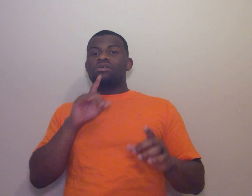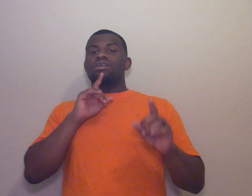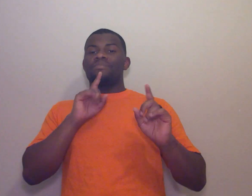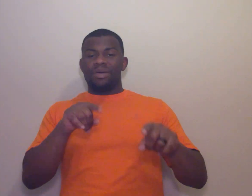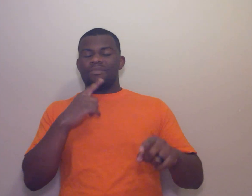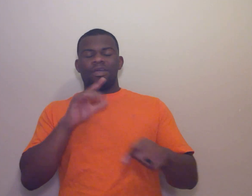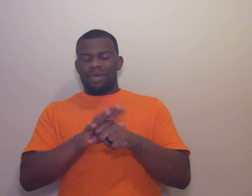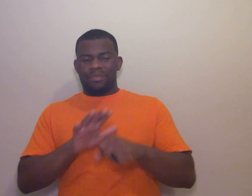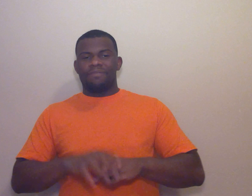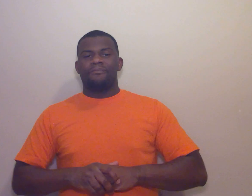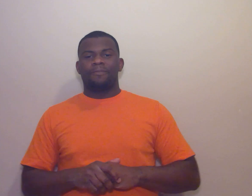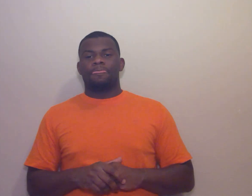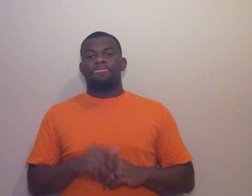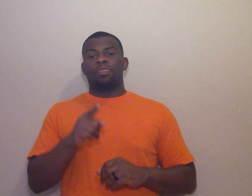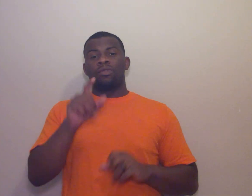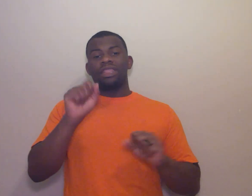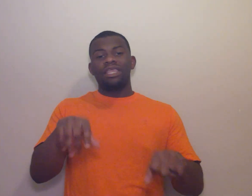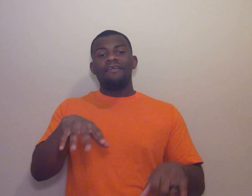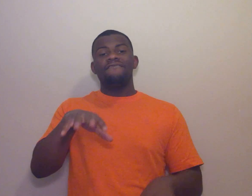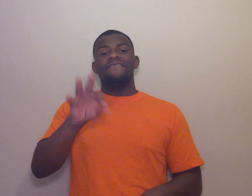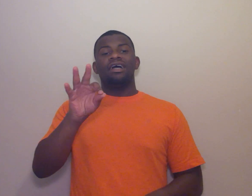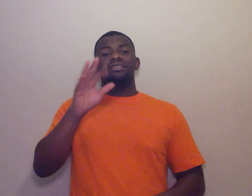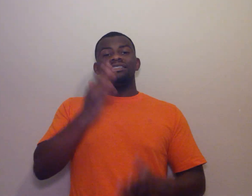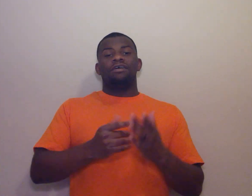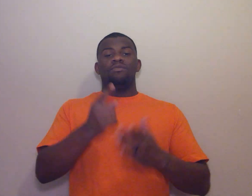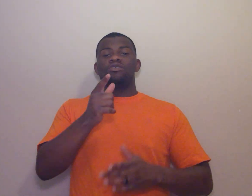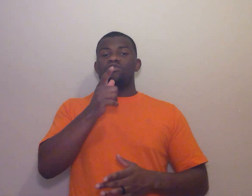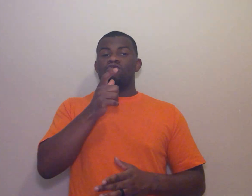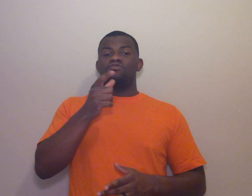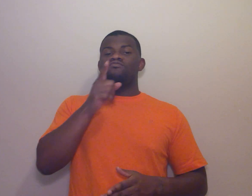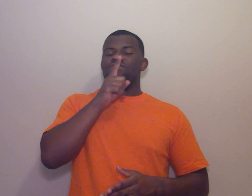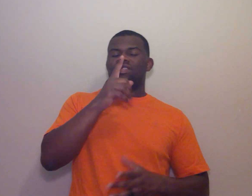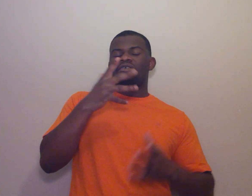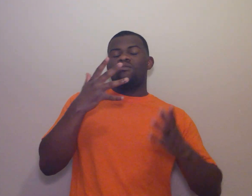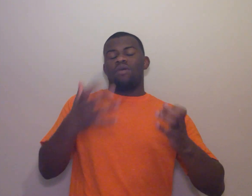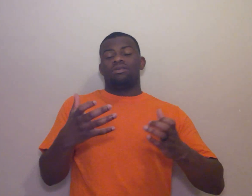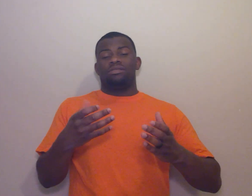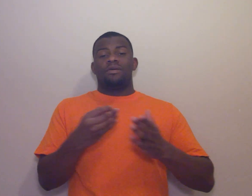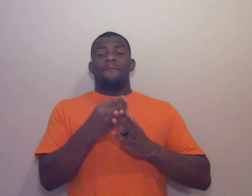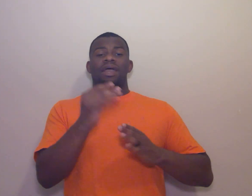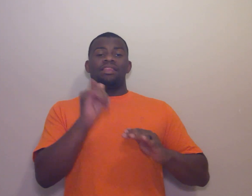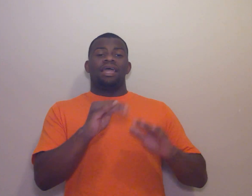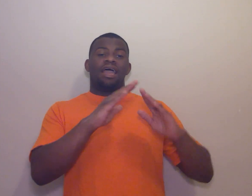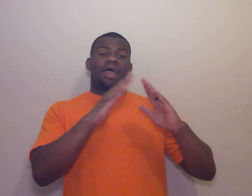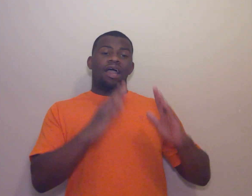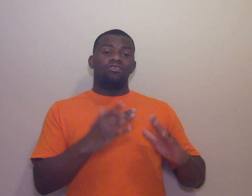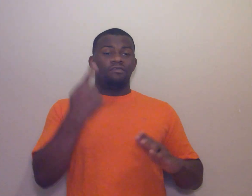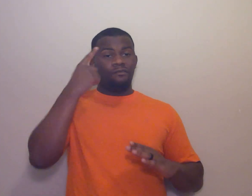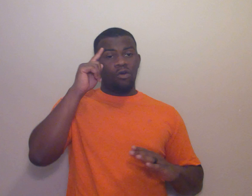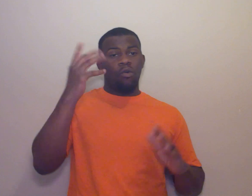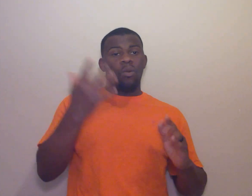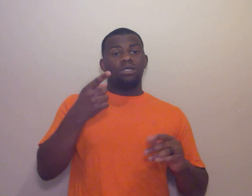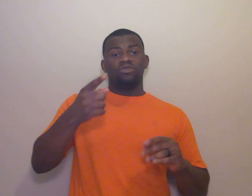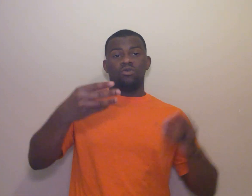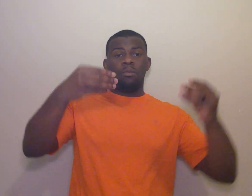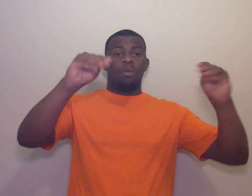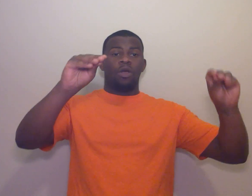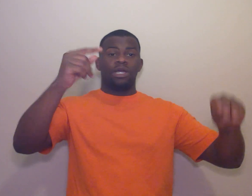someone that really wants that house and wants to rent it for what you're marketing for. Okay, so once you take possession, you